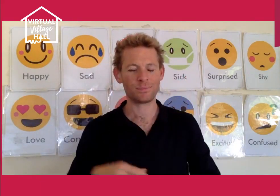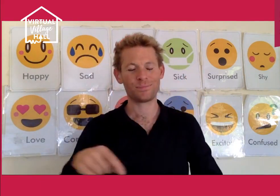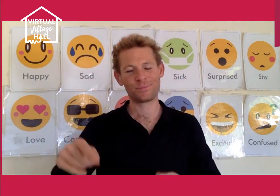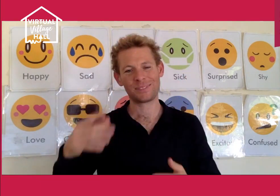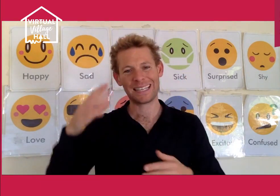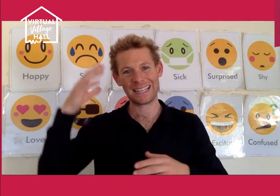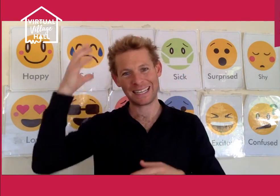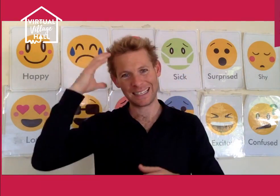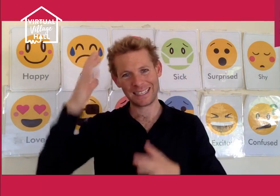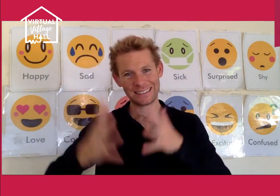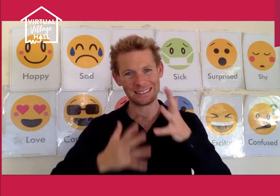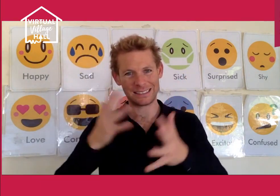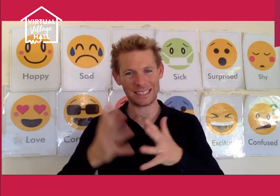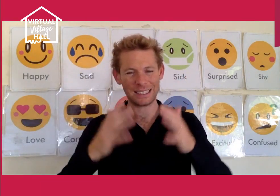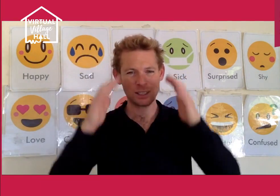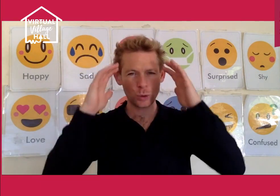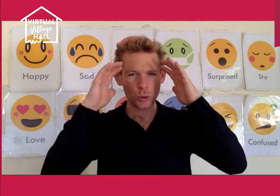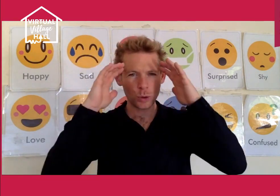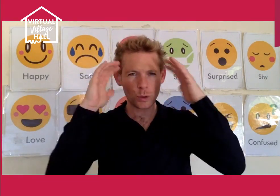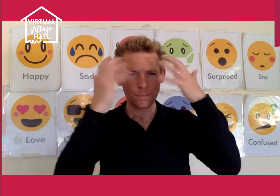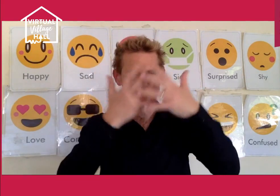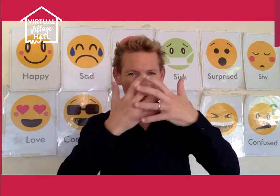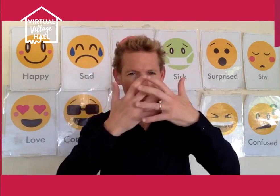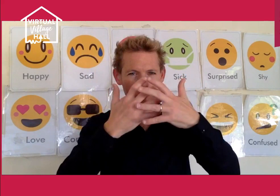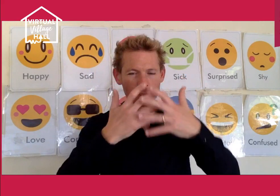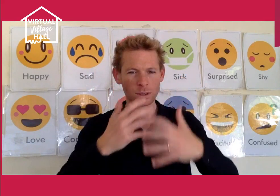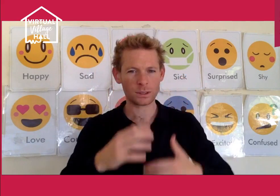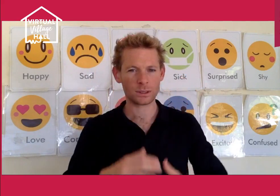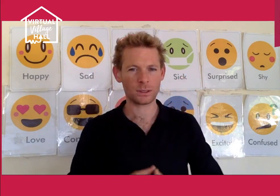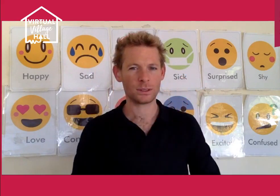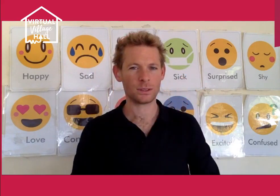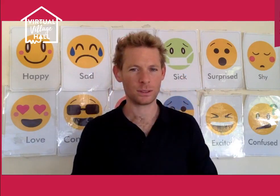Confused. Now, in England, the sign is confused.